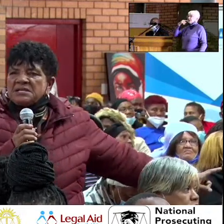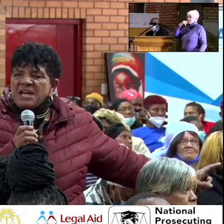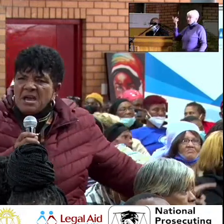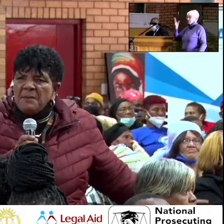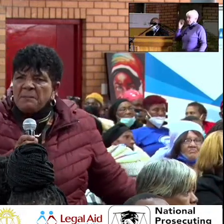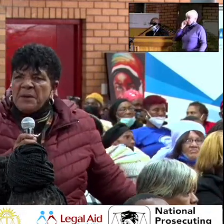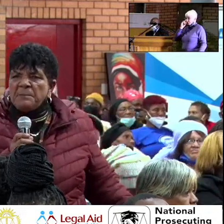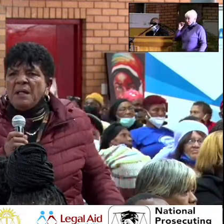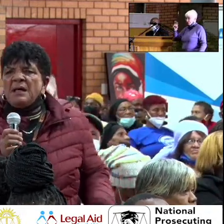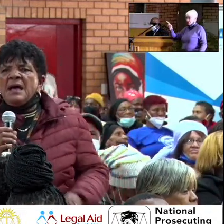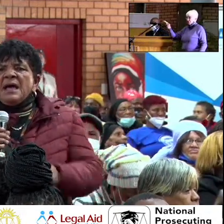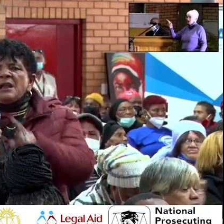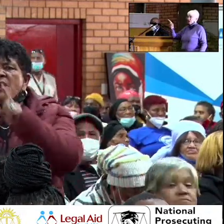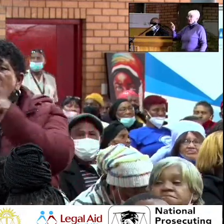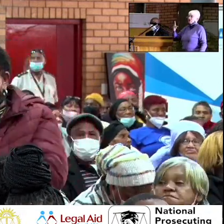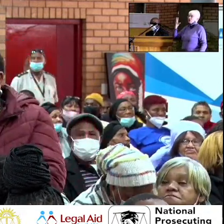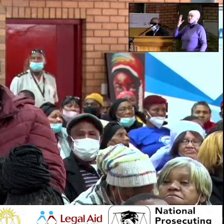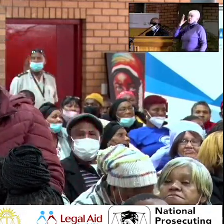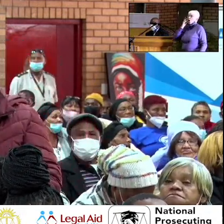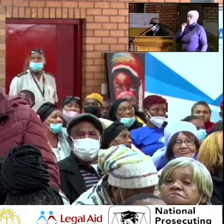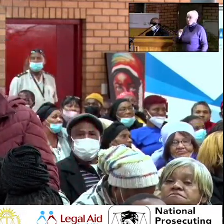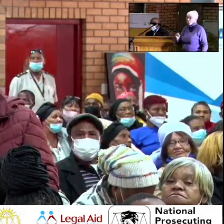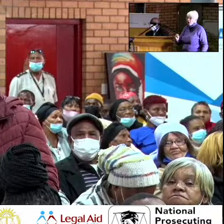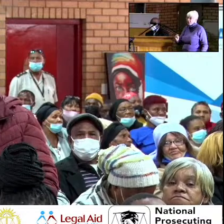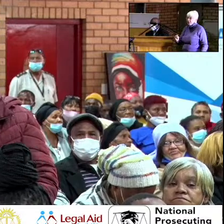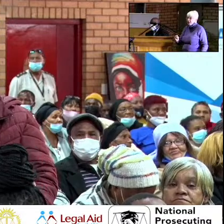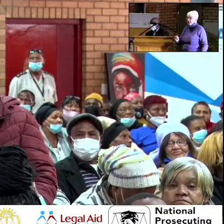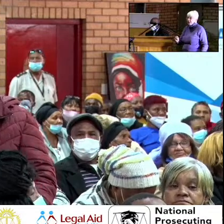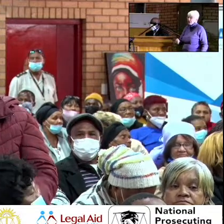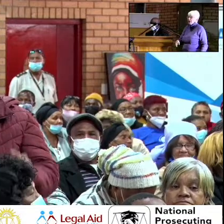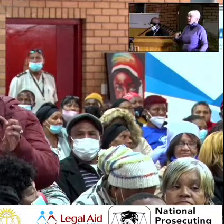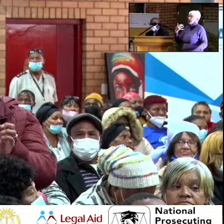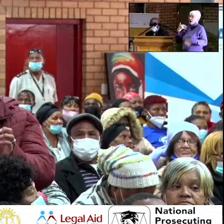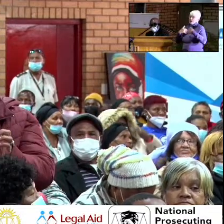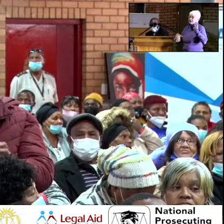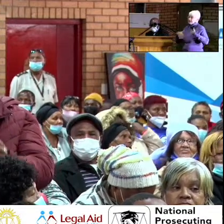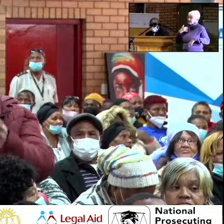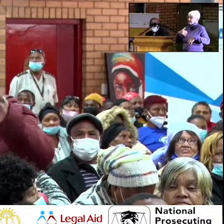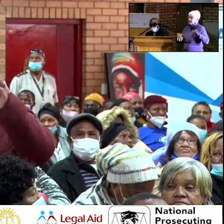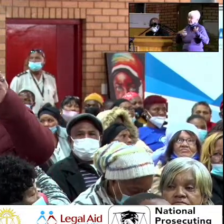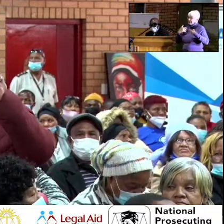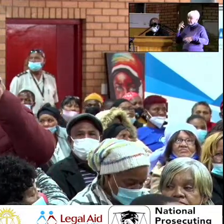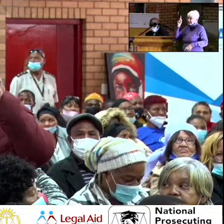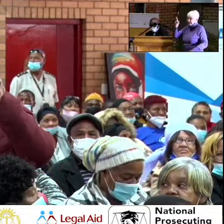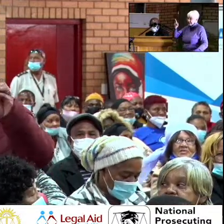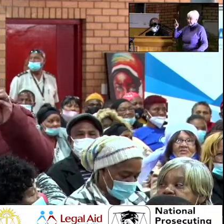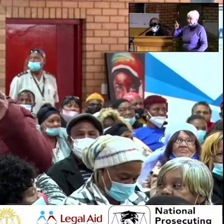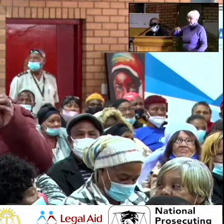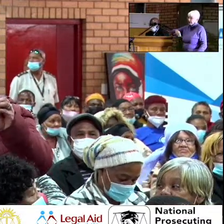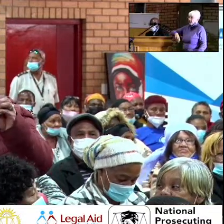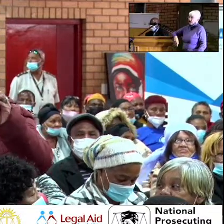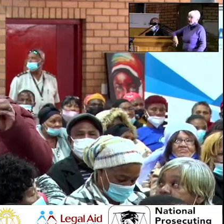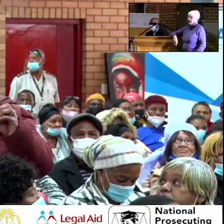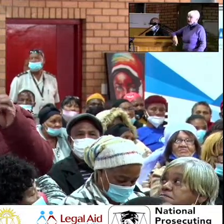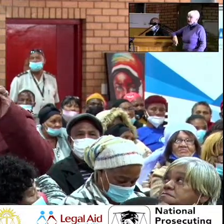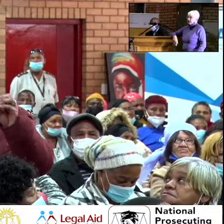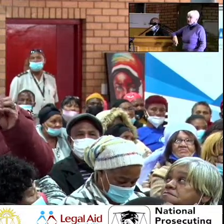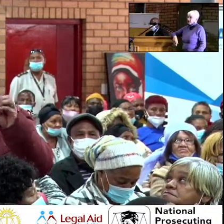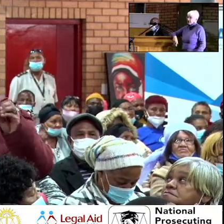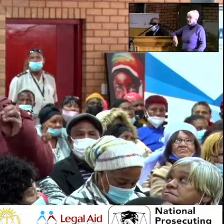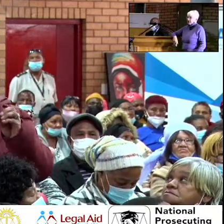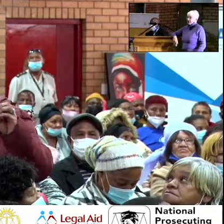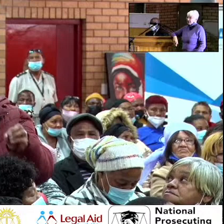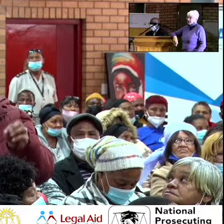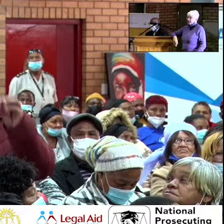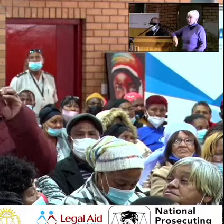the disabled people, and a lot of people are actually suffering. So please, I can talk about, because I